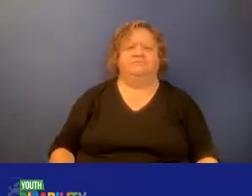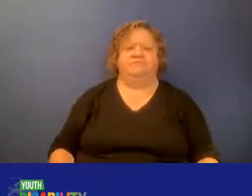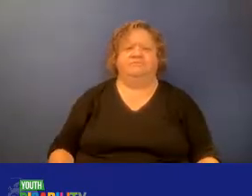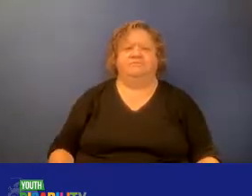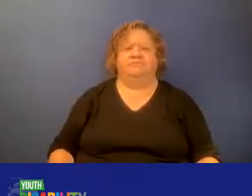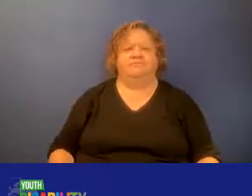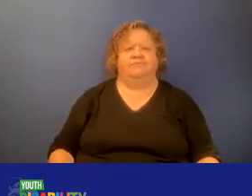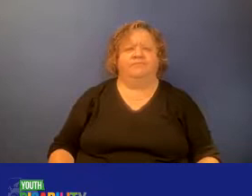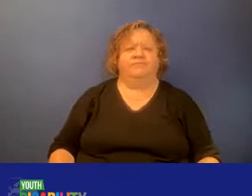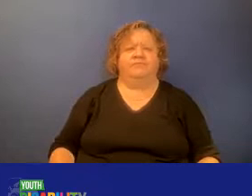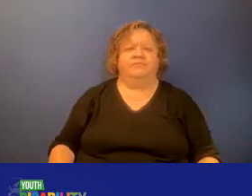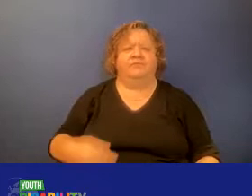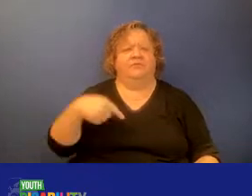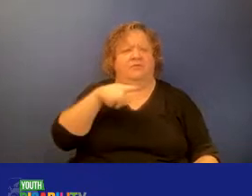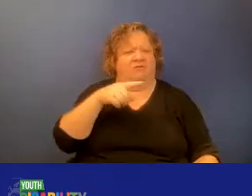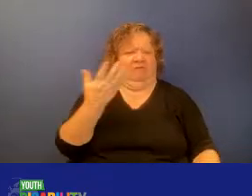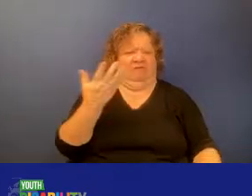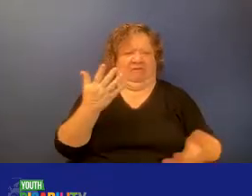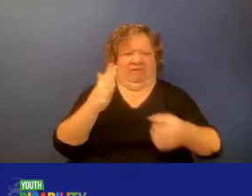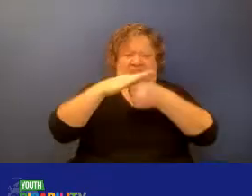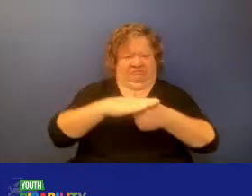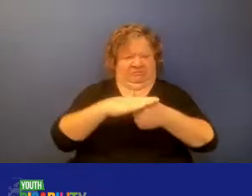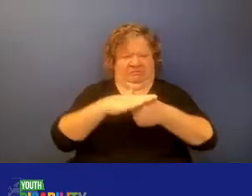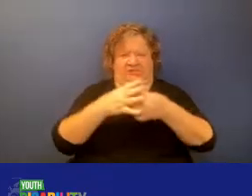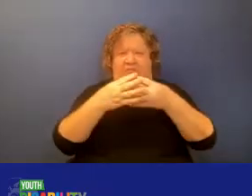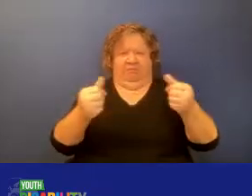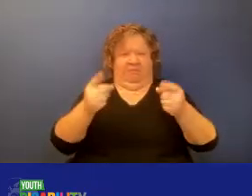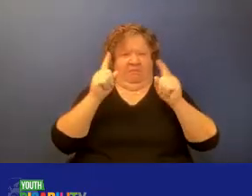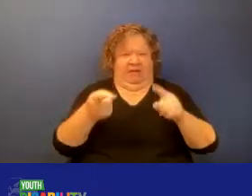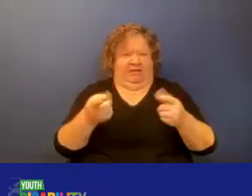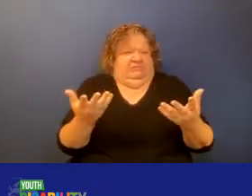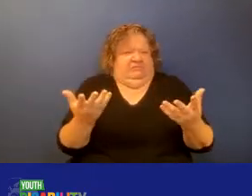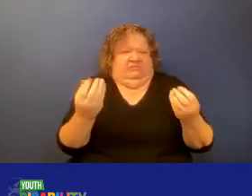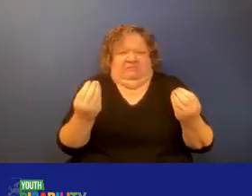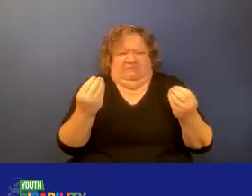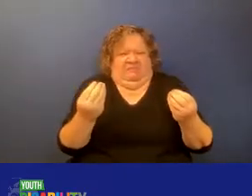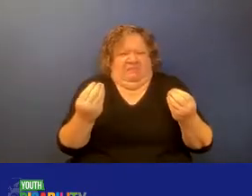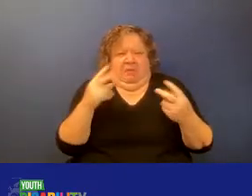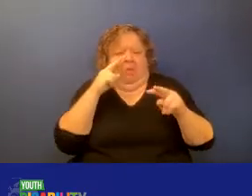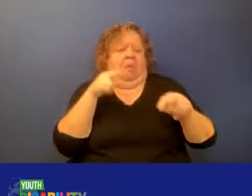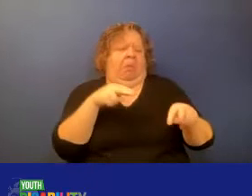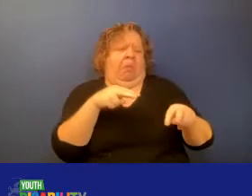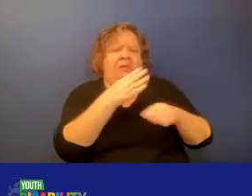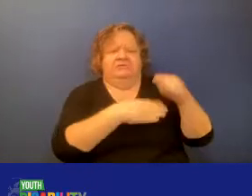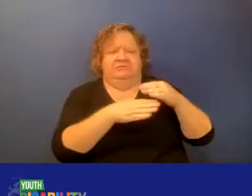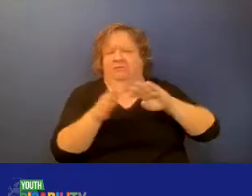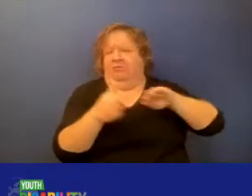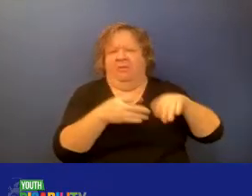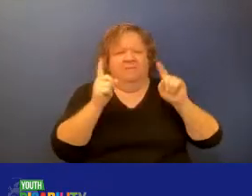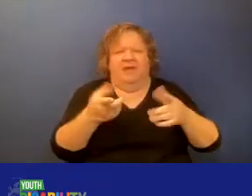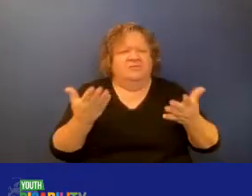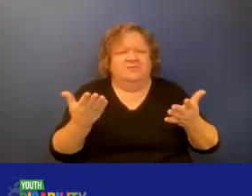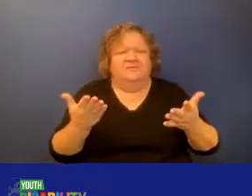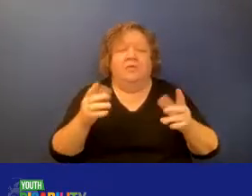discrimination towards persons with disabilities. The reasons are reflected in the lives of the most of the